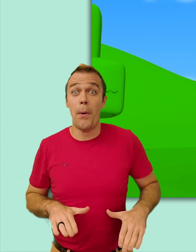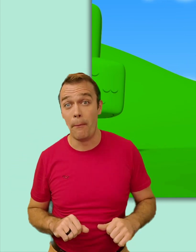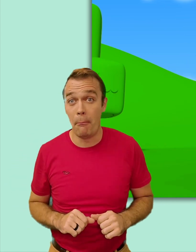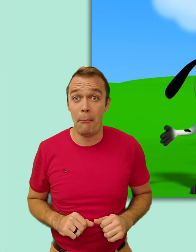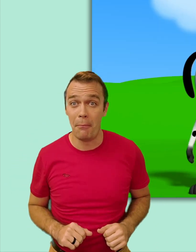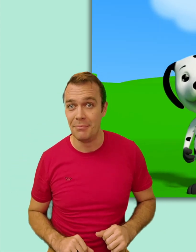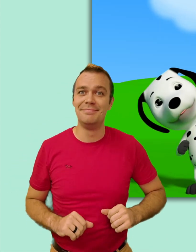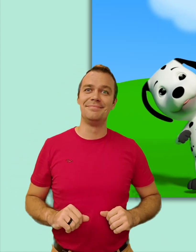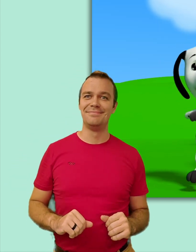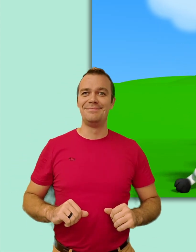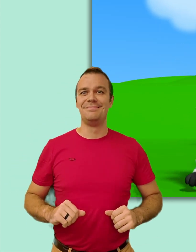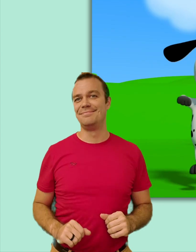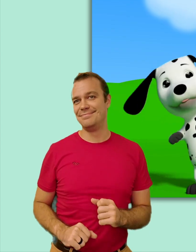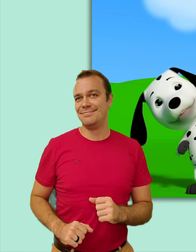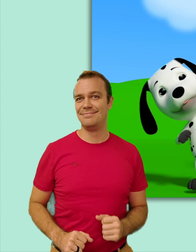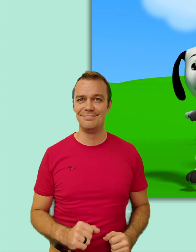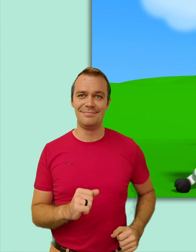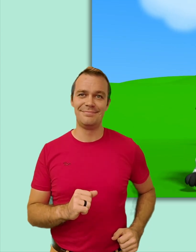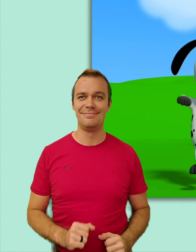hi-ho, hi-ho.